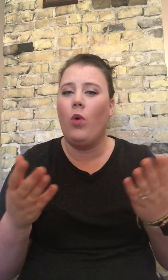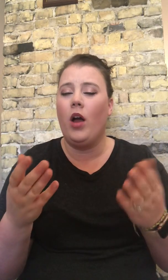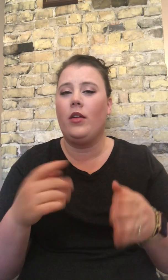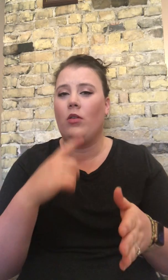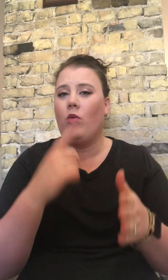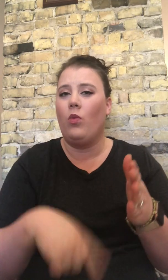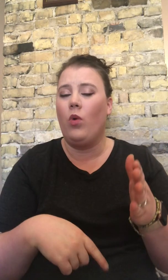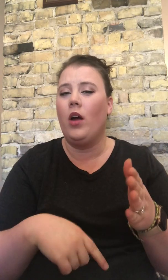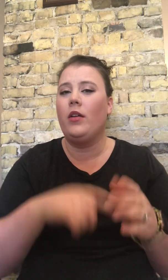what,